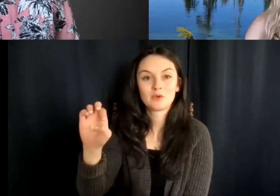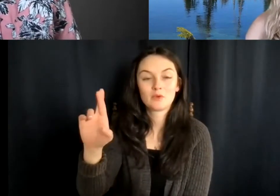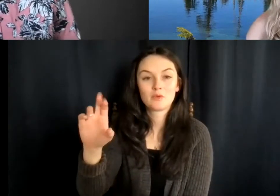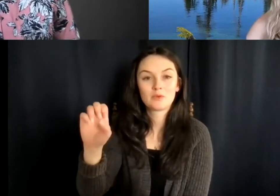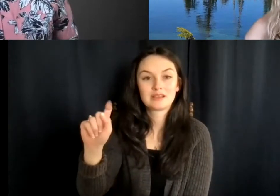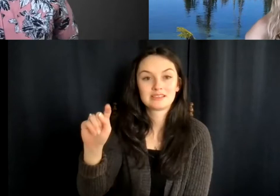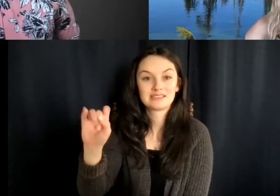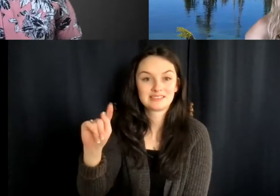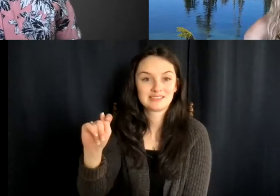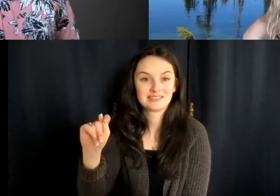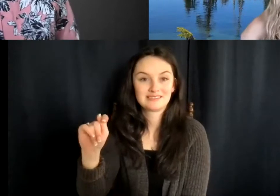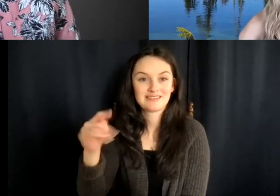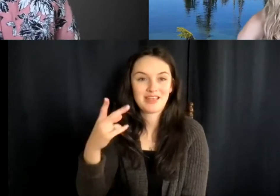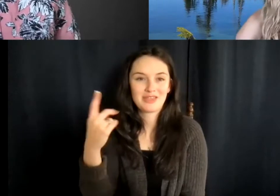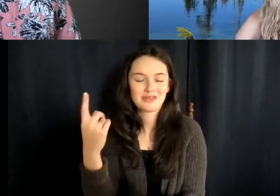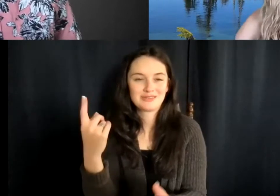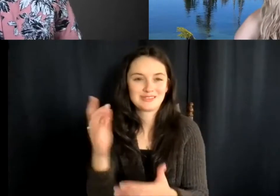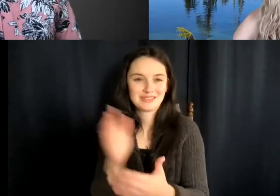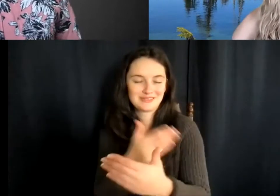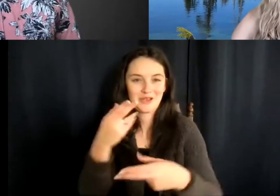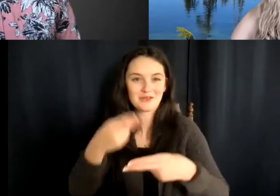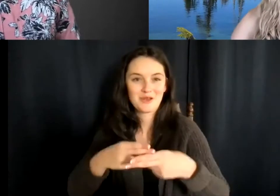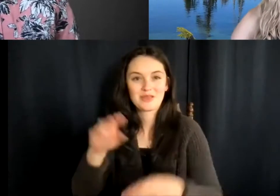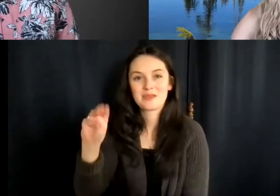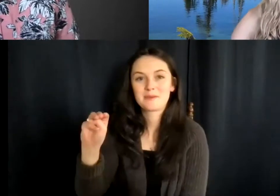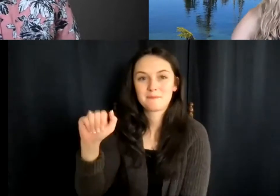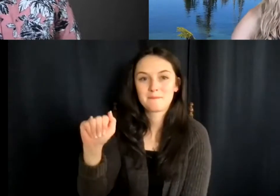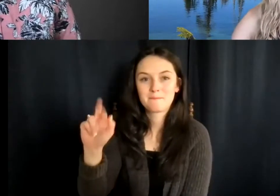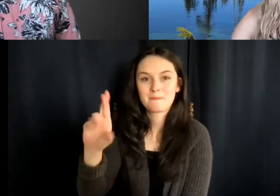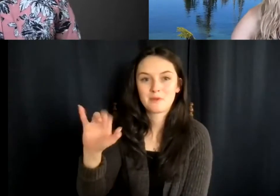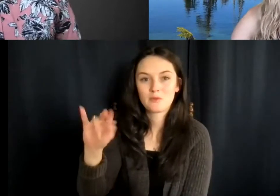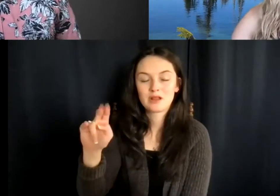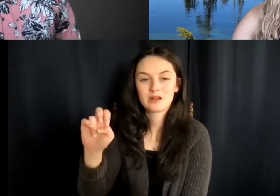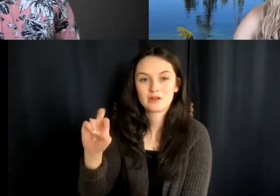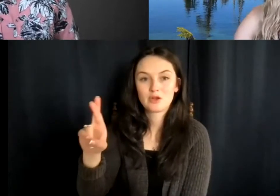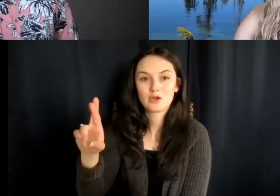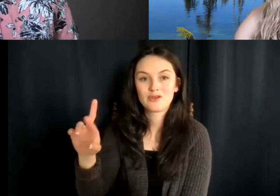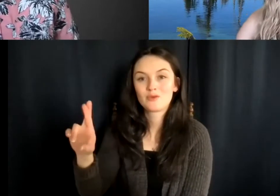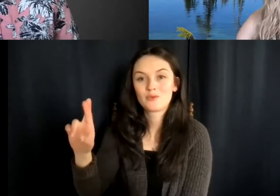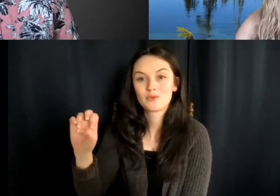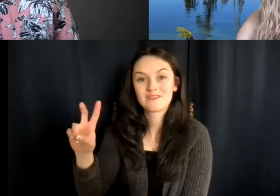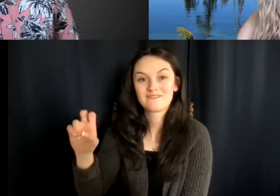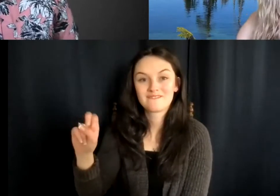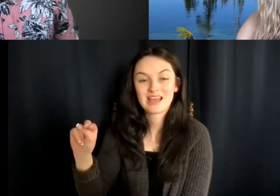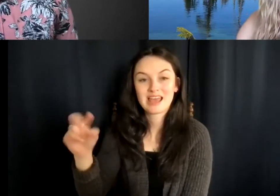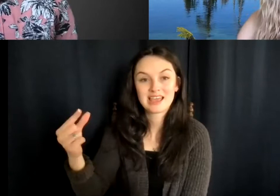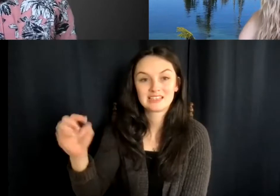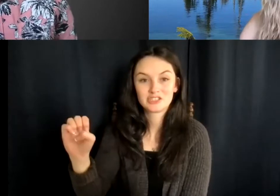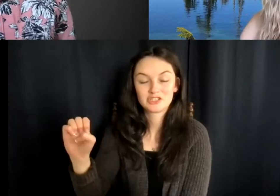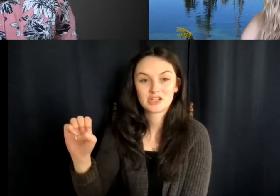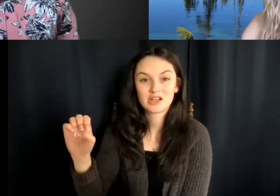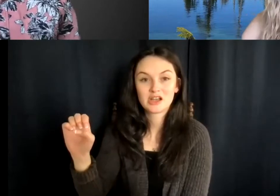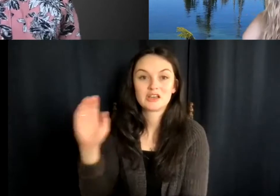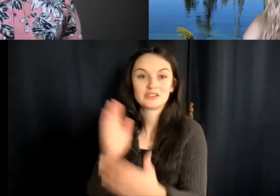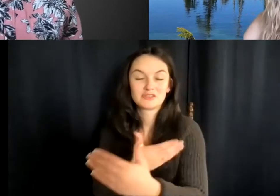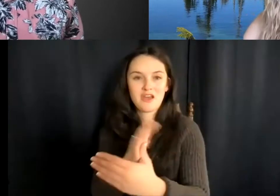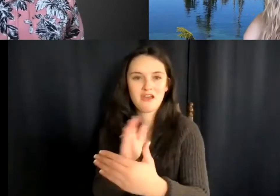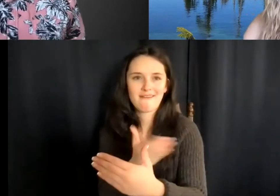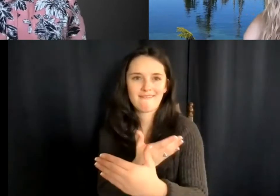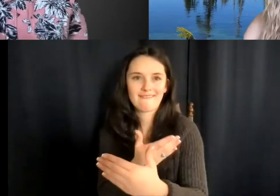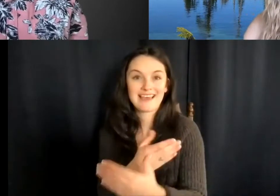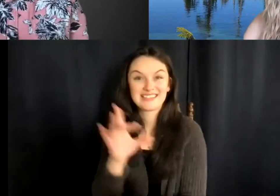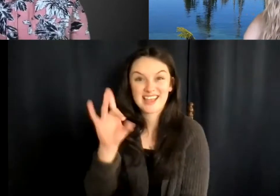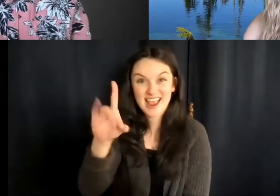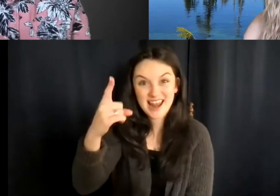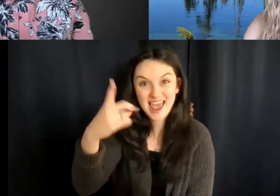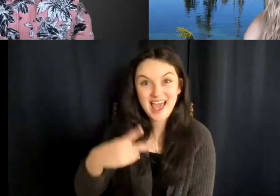Revenge Song, and it's about 8.5 minutes long, and it's like this sea shanty that